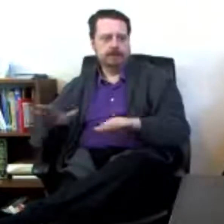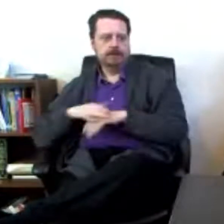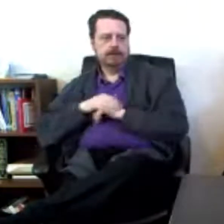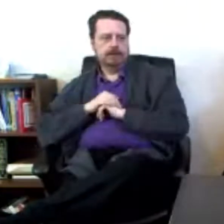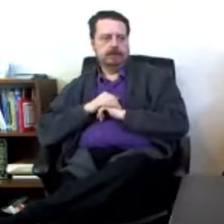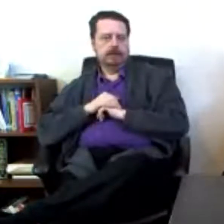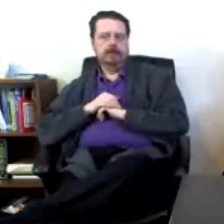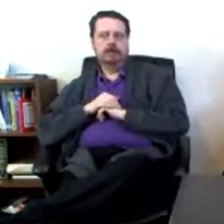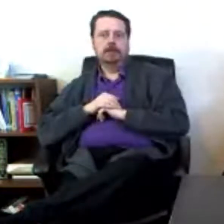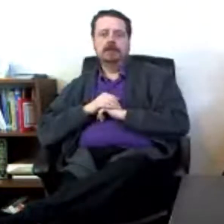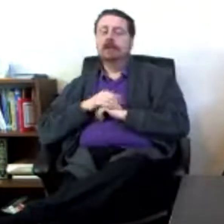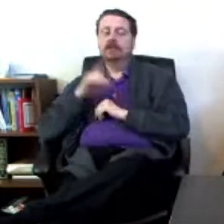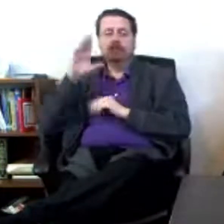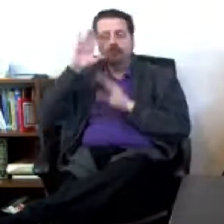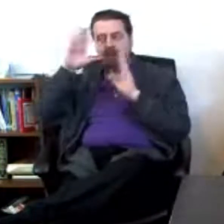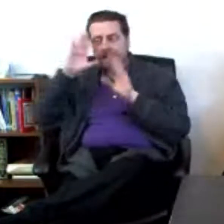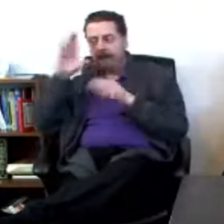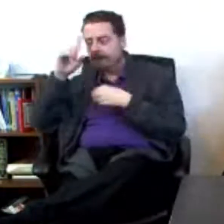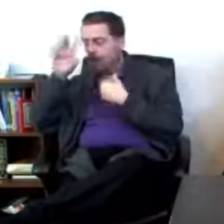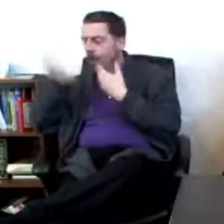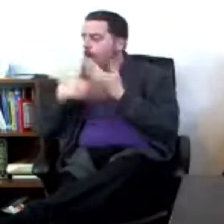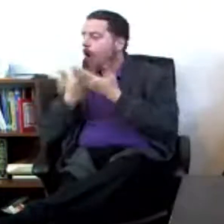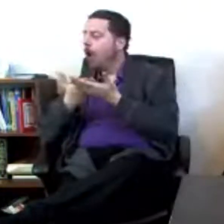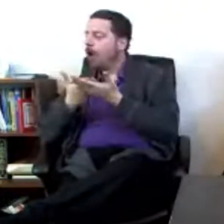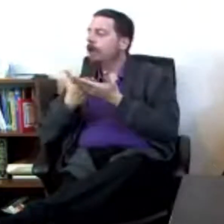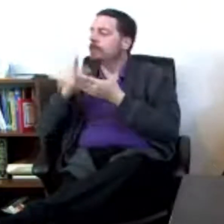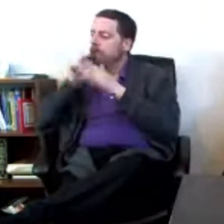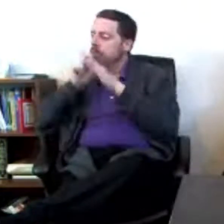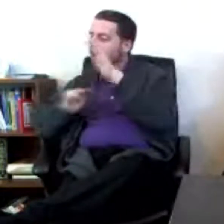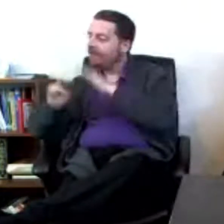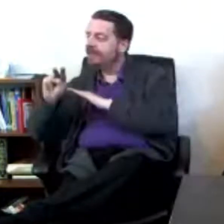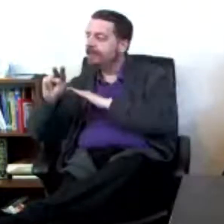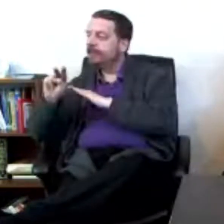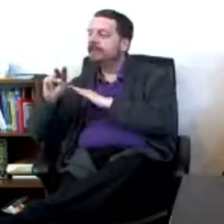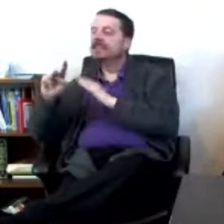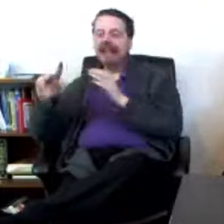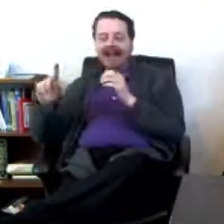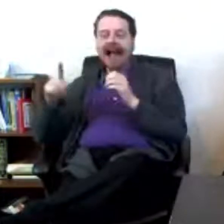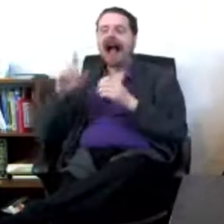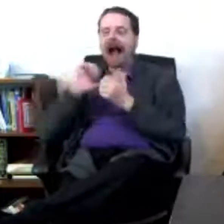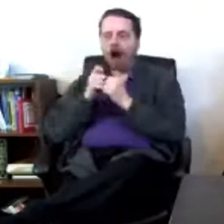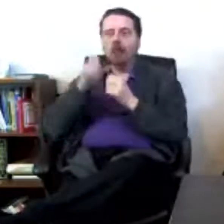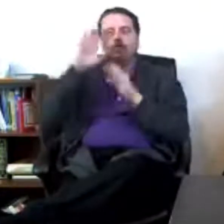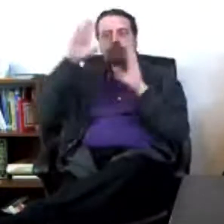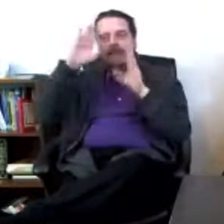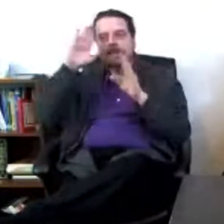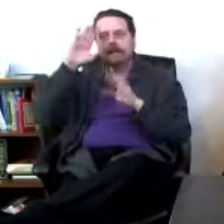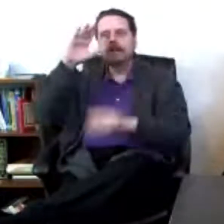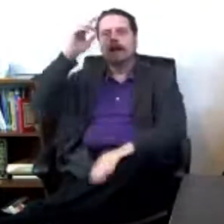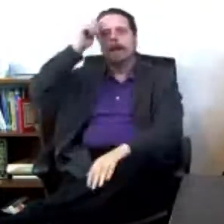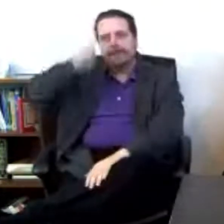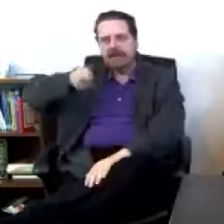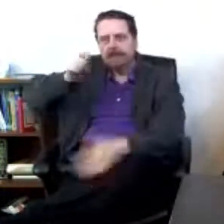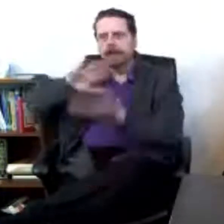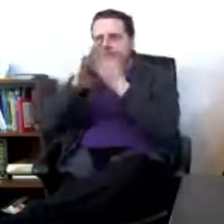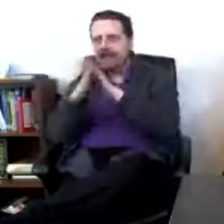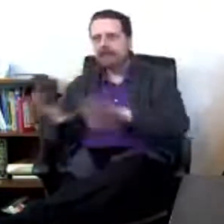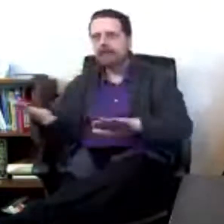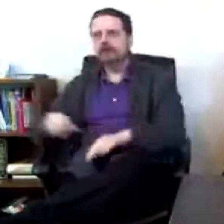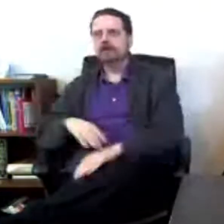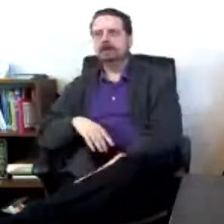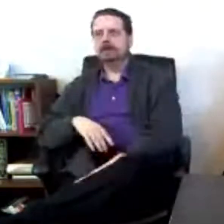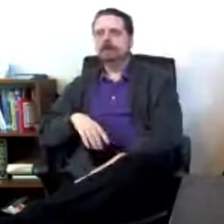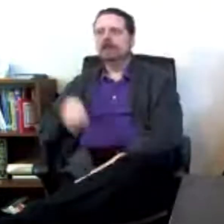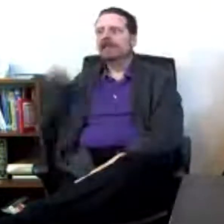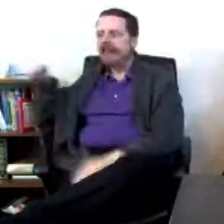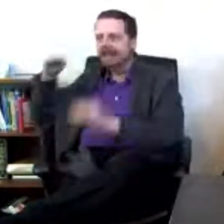See, the greeting of all the prophets to their community is peace in this life, and they teach their followers to greet